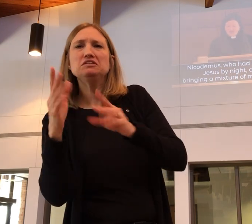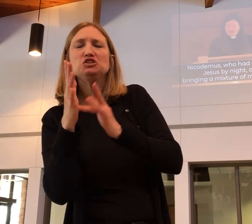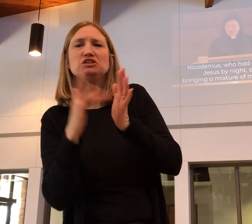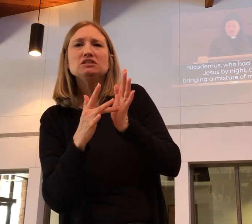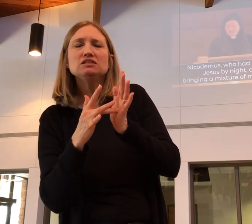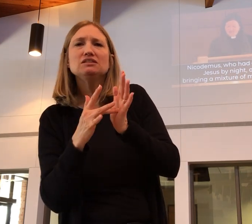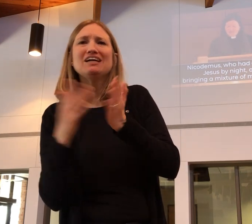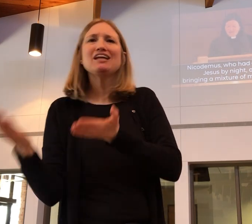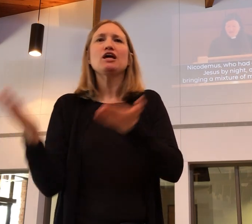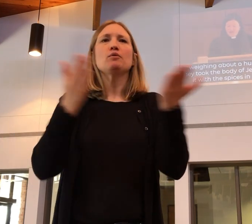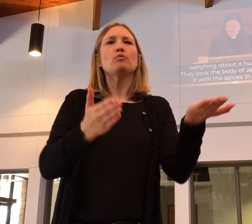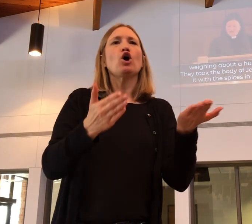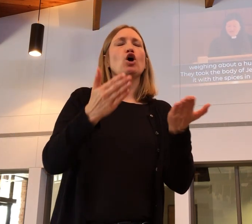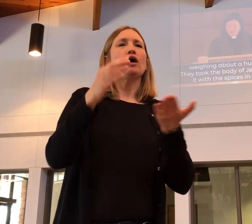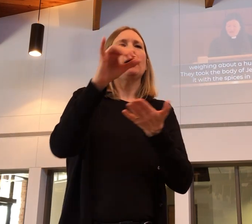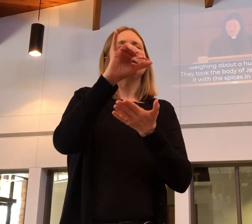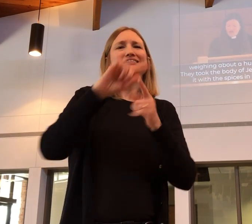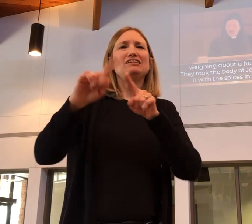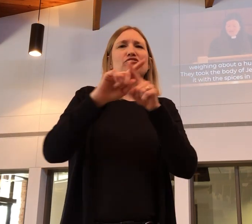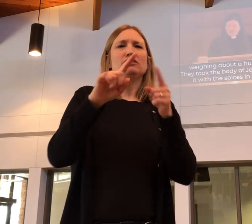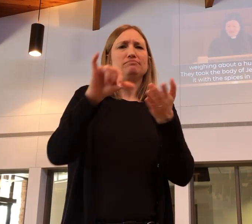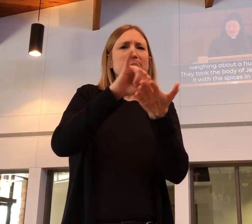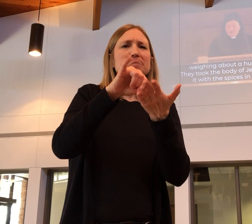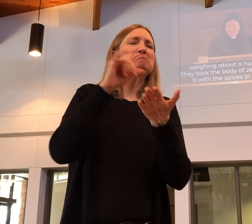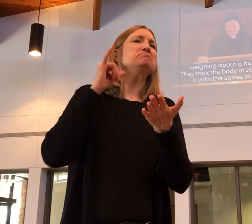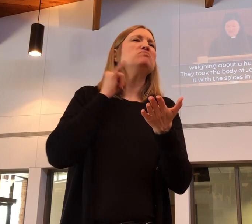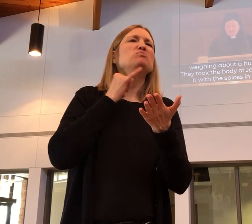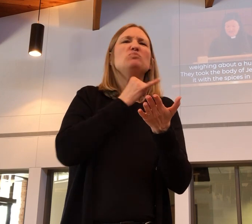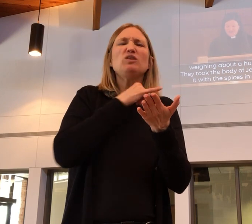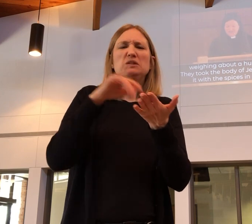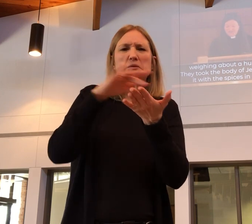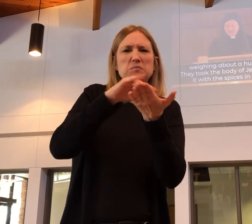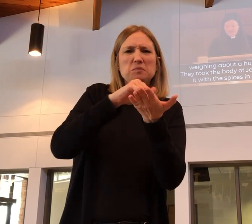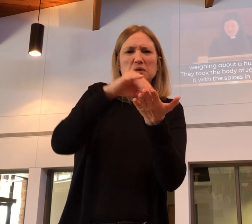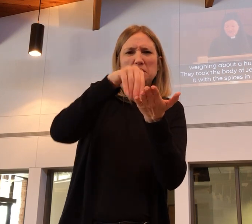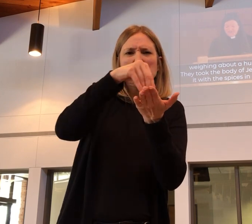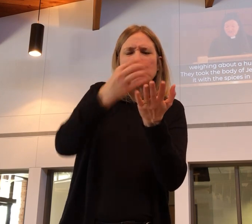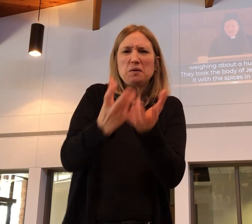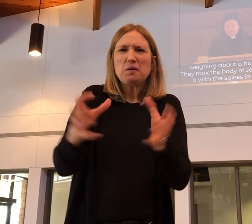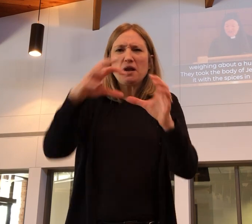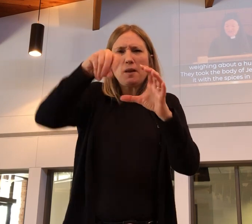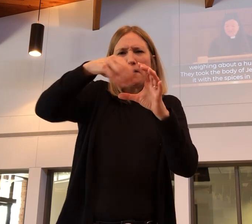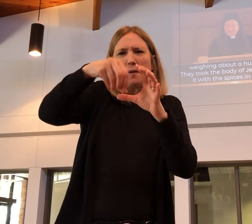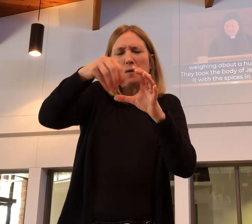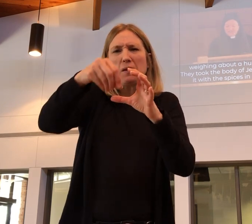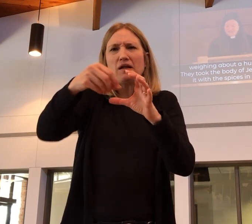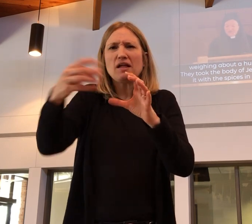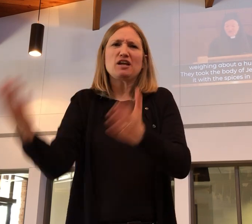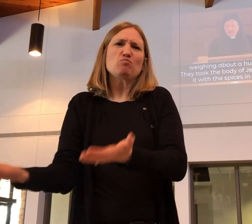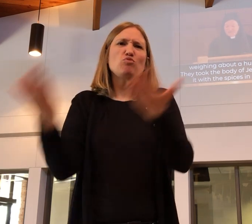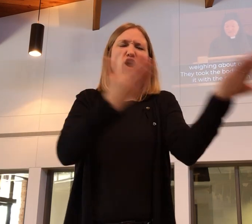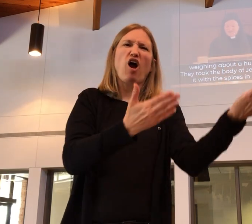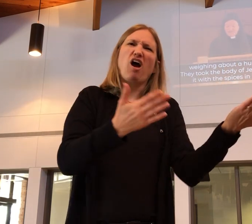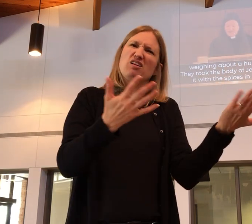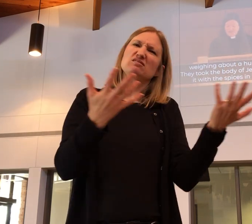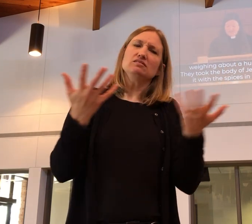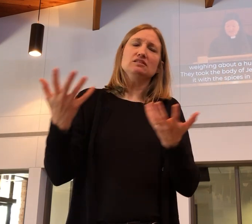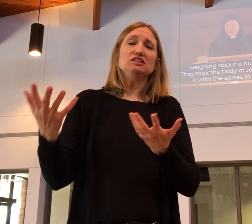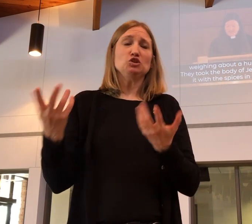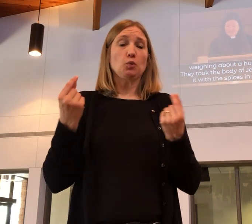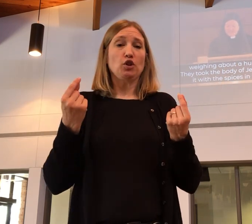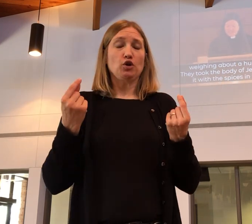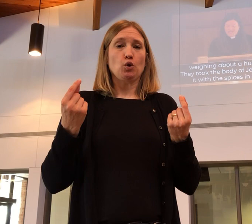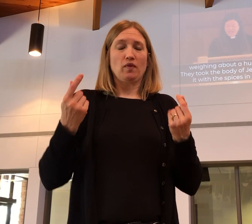a mixture of myrrh and aloes, weighing 100 pounds. They took the body of Jesus and wrapped it with